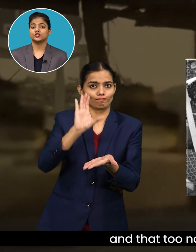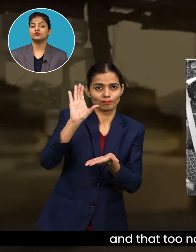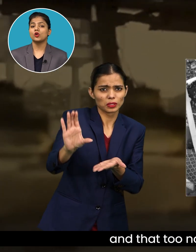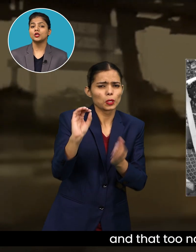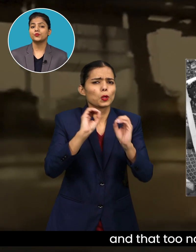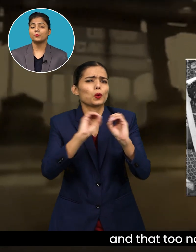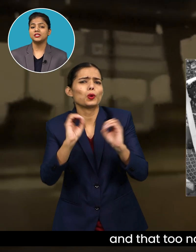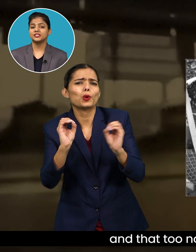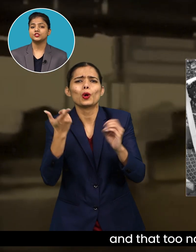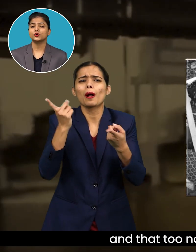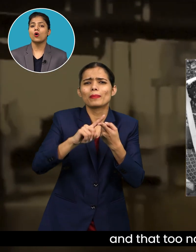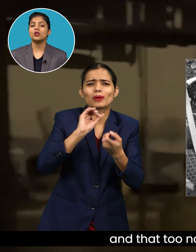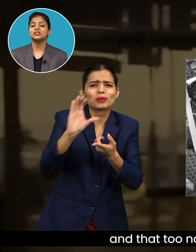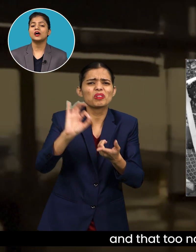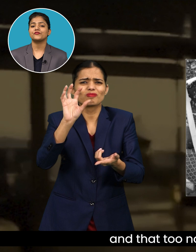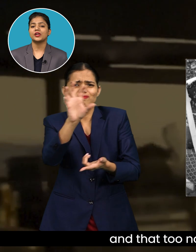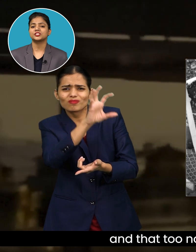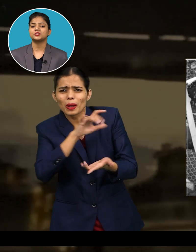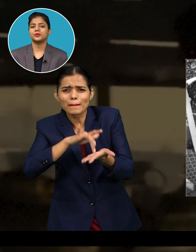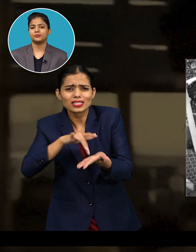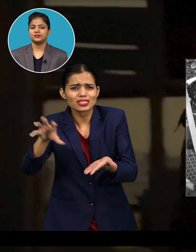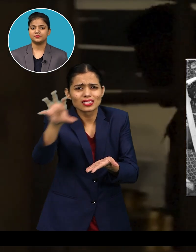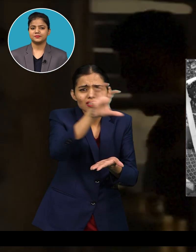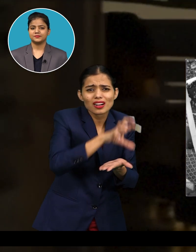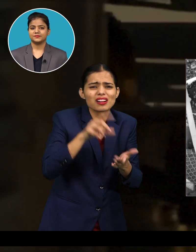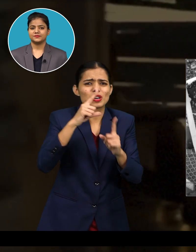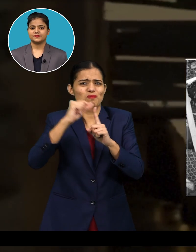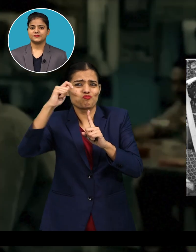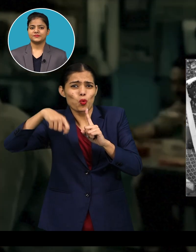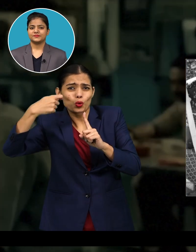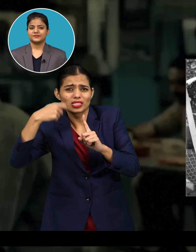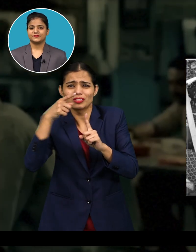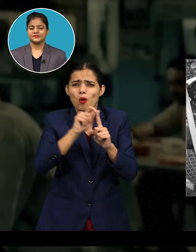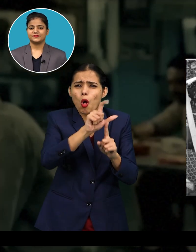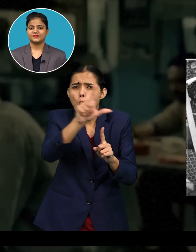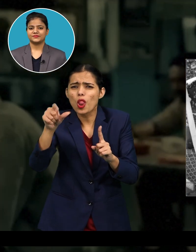and that too not properly to all the affected people.